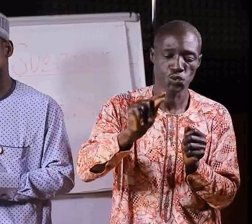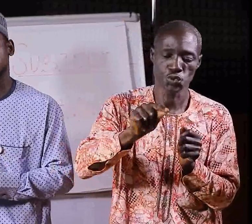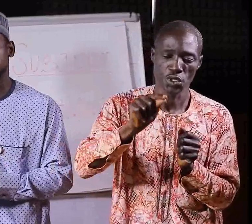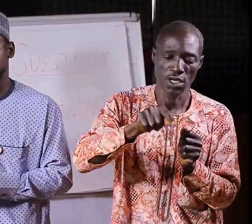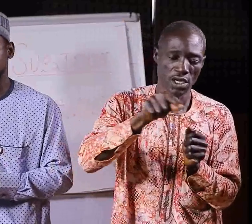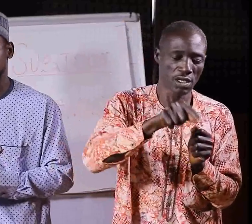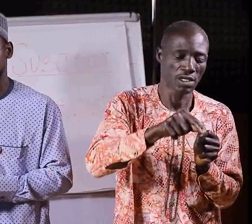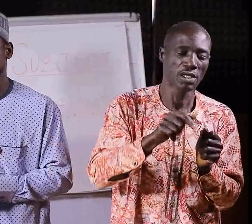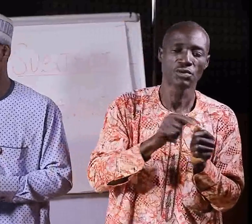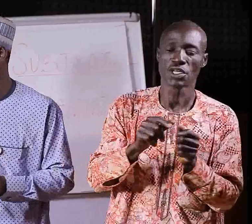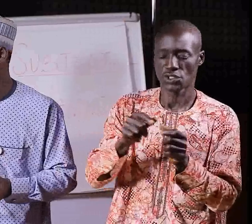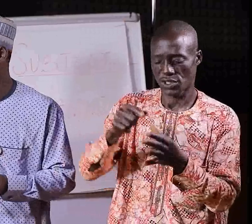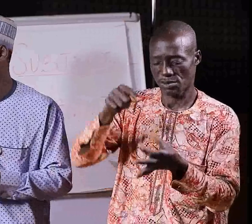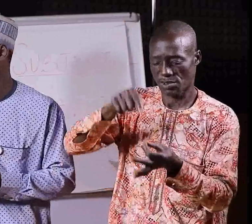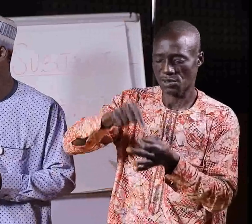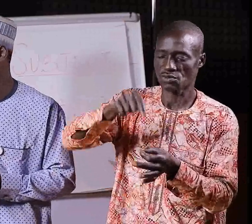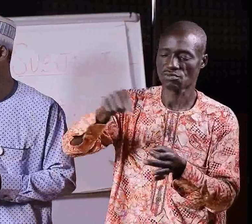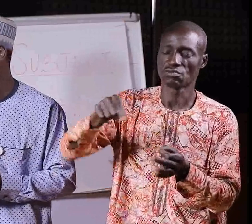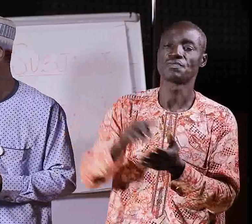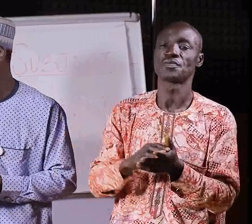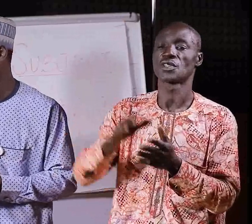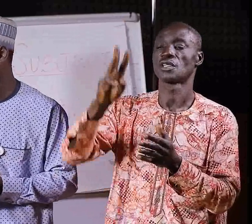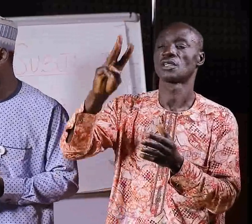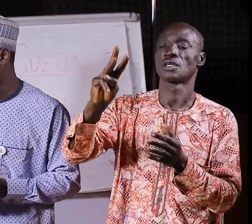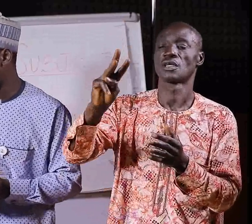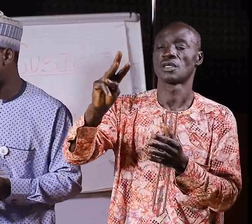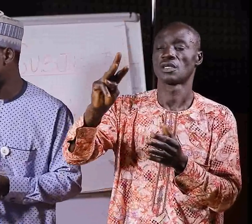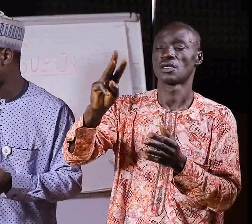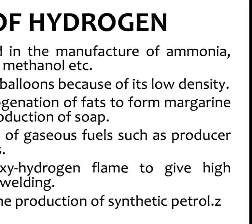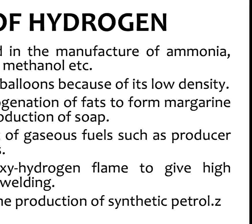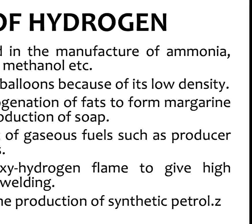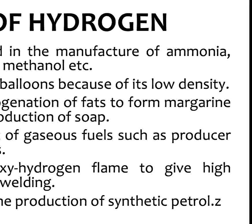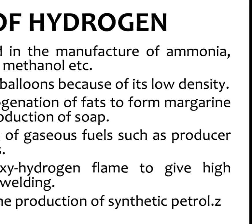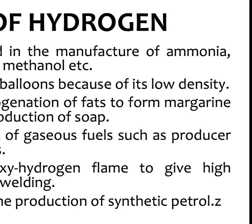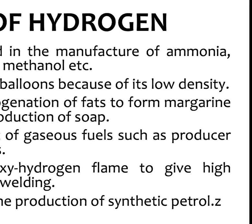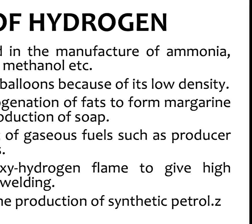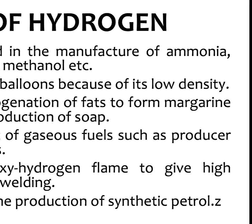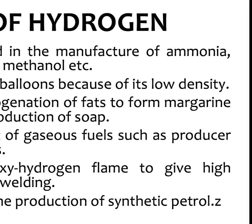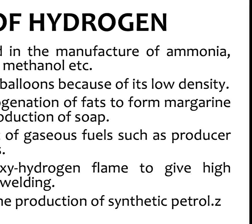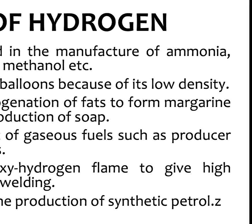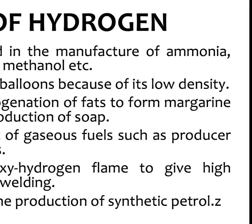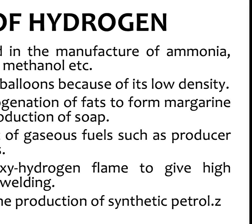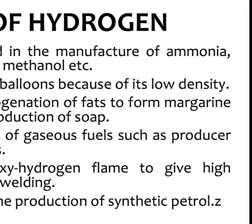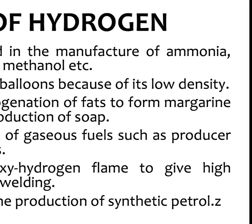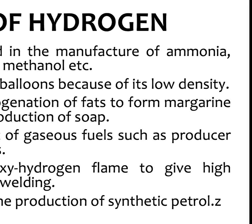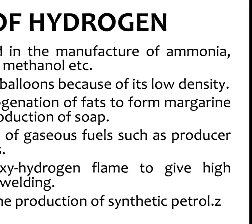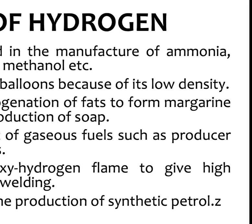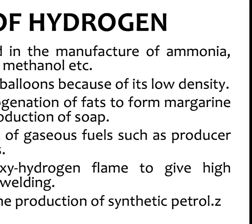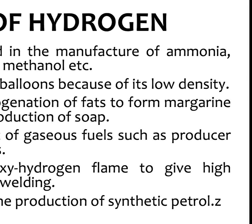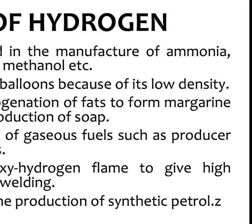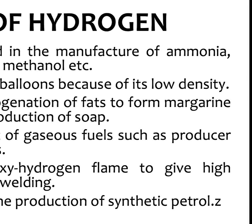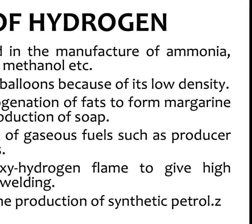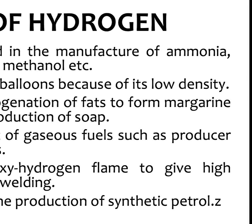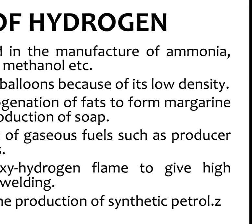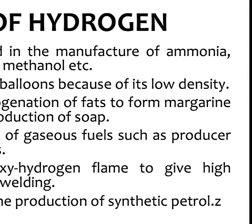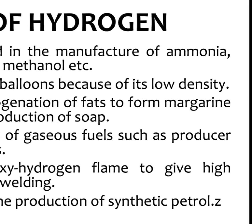other metals can be used using that process. And finally, we said it is used in production of synthetic petrol.